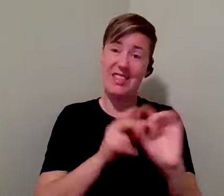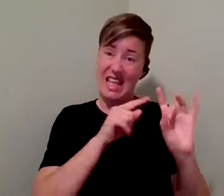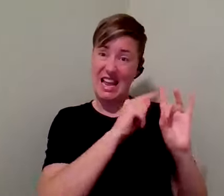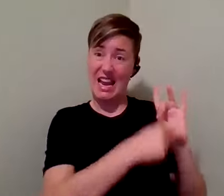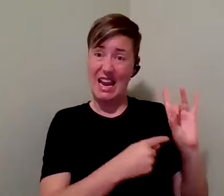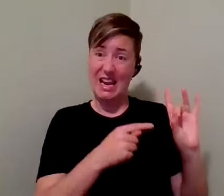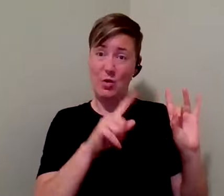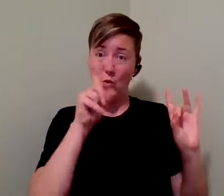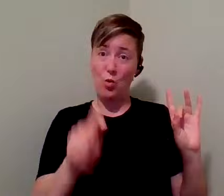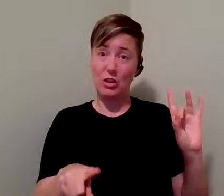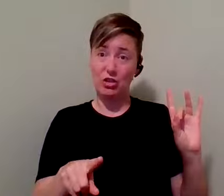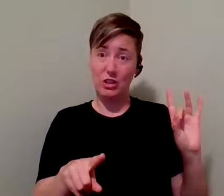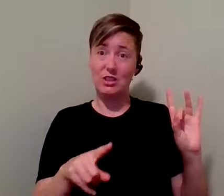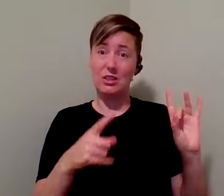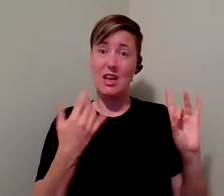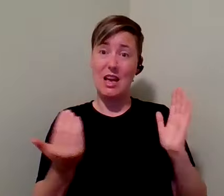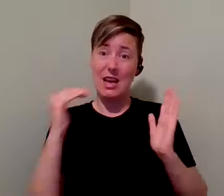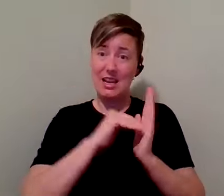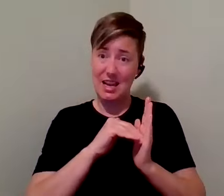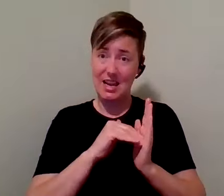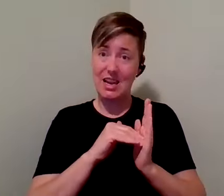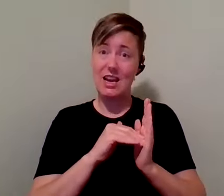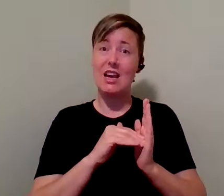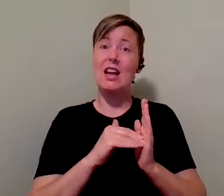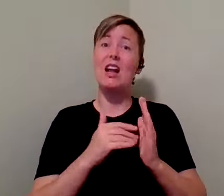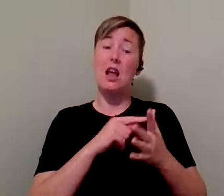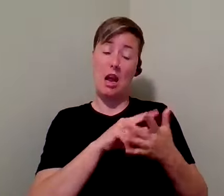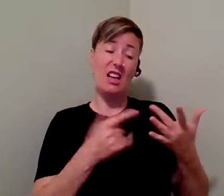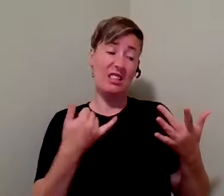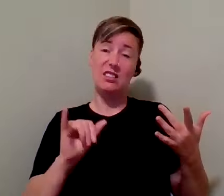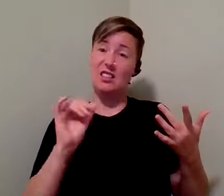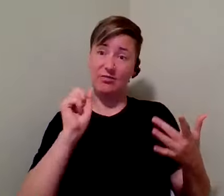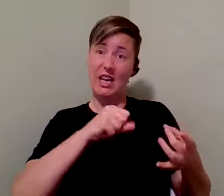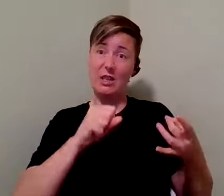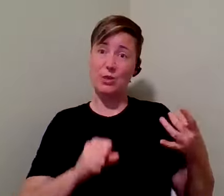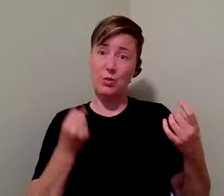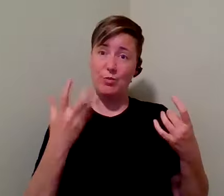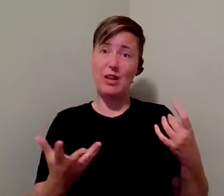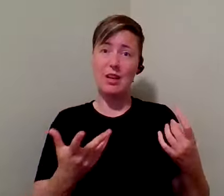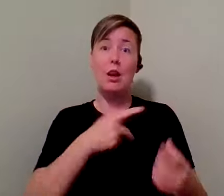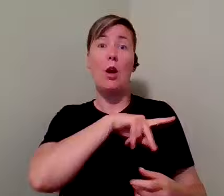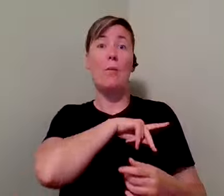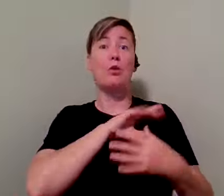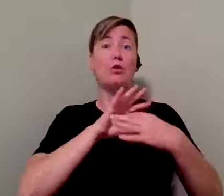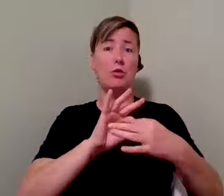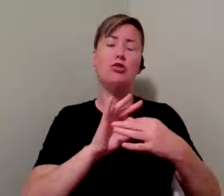30 years sober, I still answer yes to several of them. Personal relationships, I'm okay now.